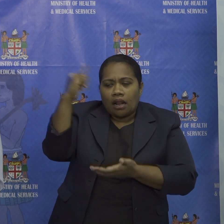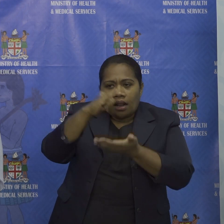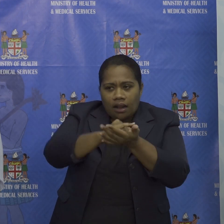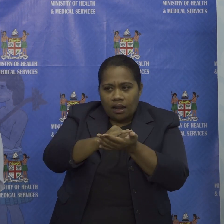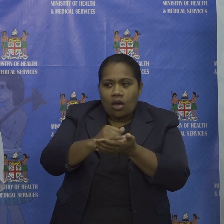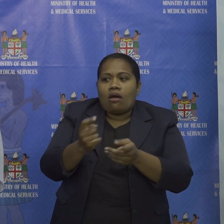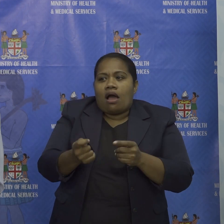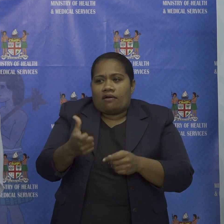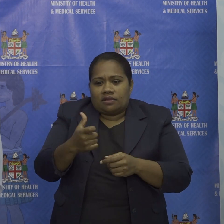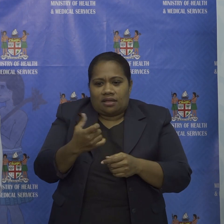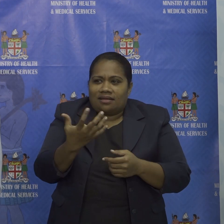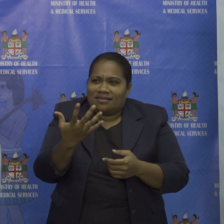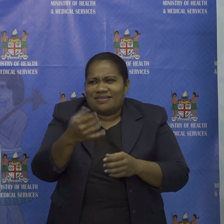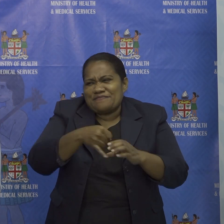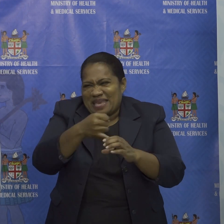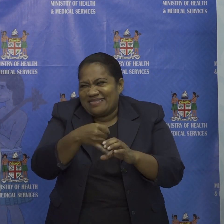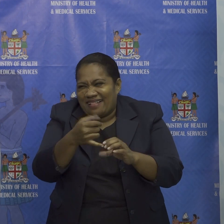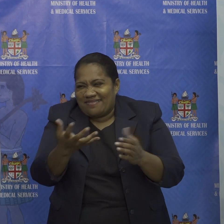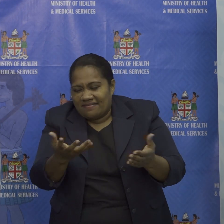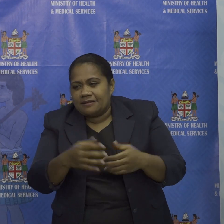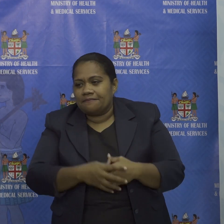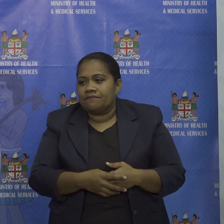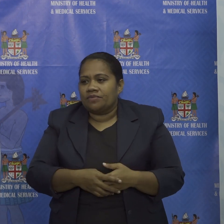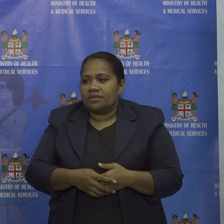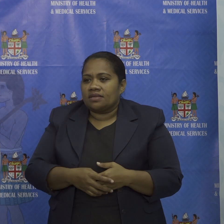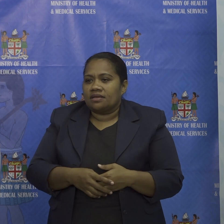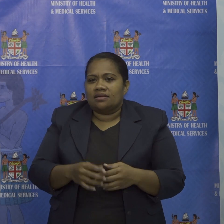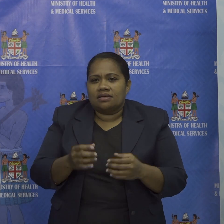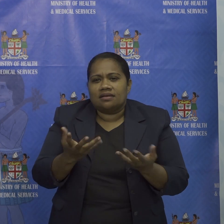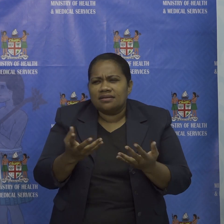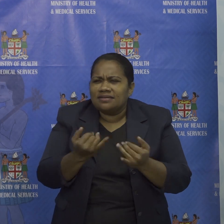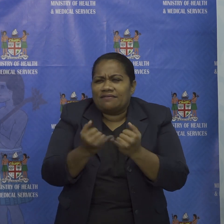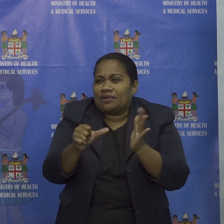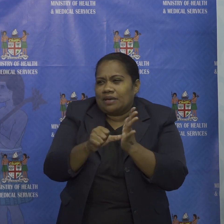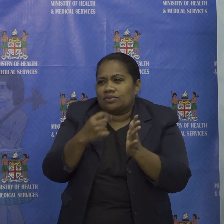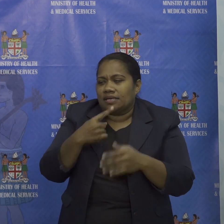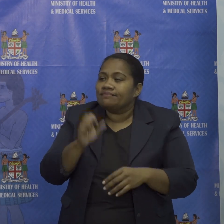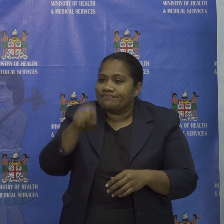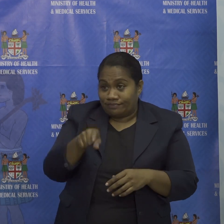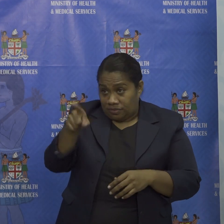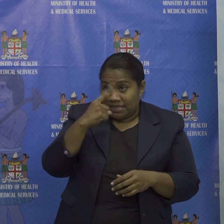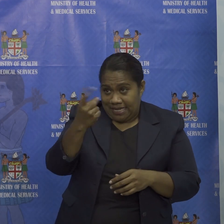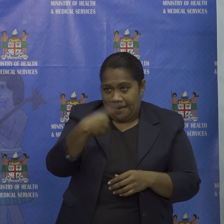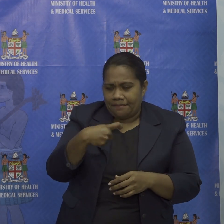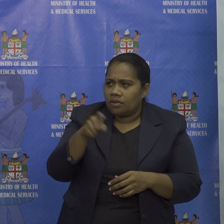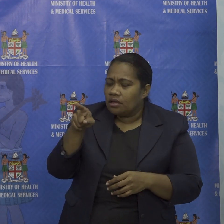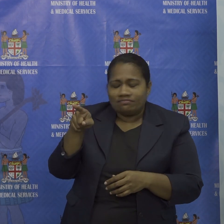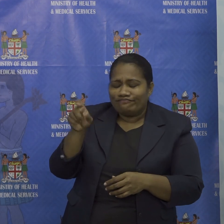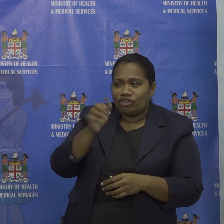not going to be easy. If I allow some people to come, it's not like very hard for us to go and say, okay, you can come. No, you're not allowed to